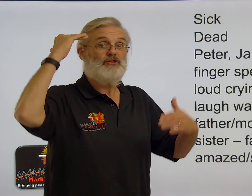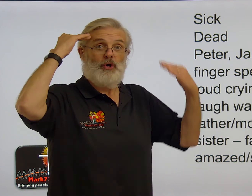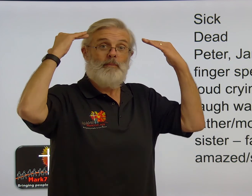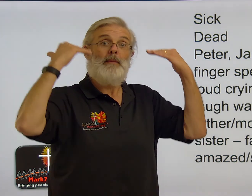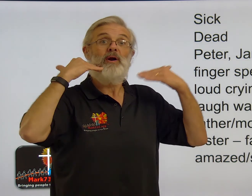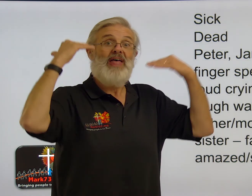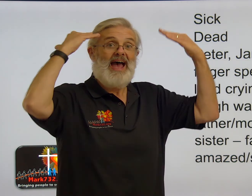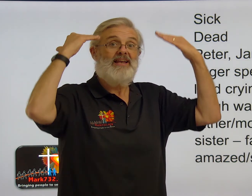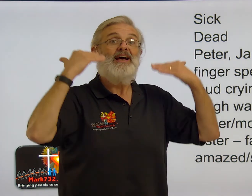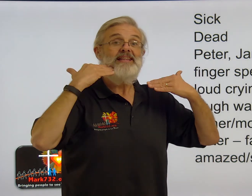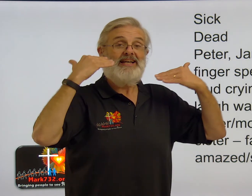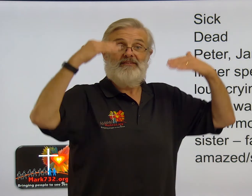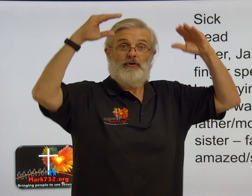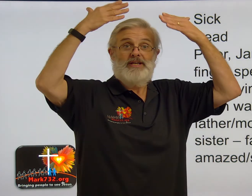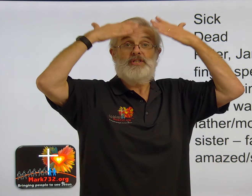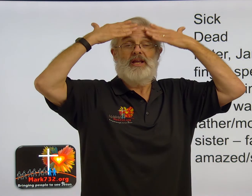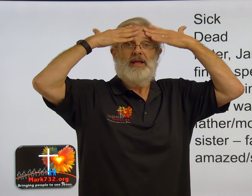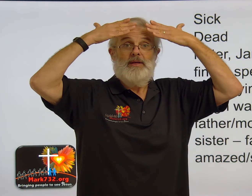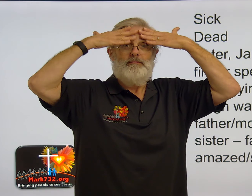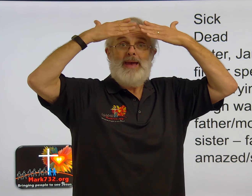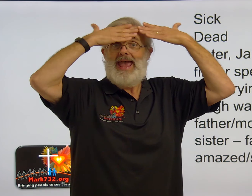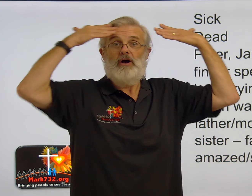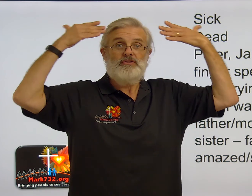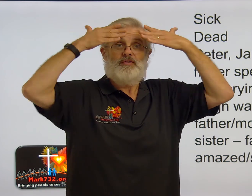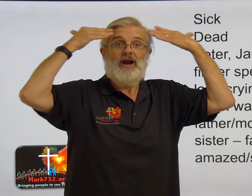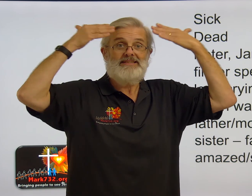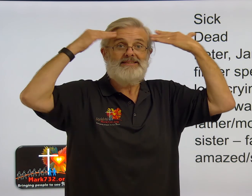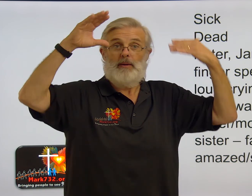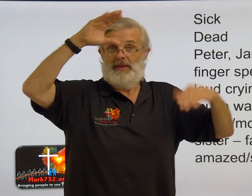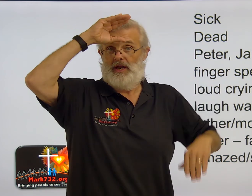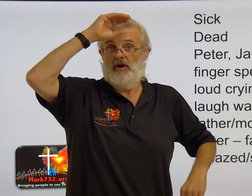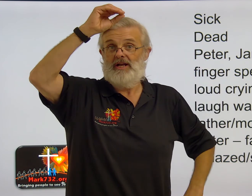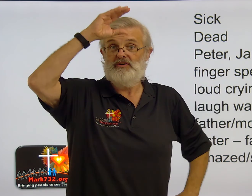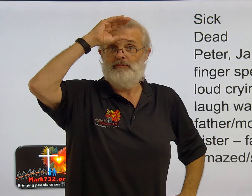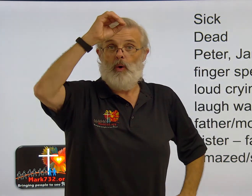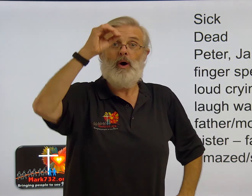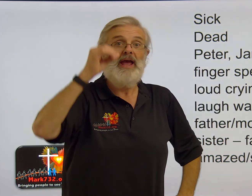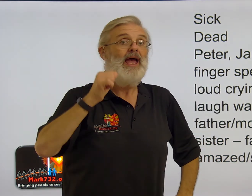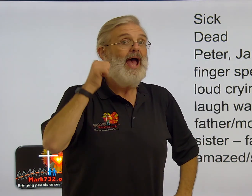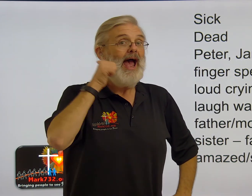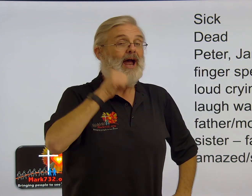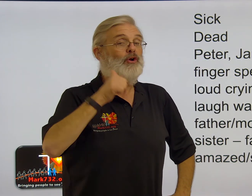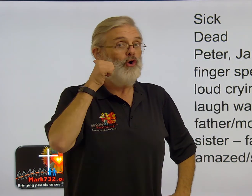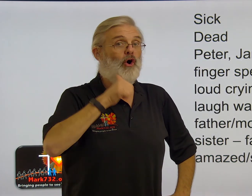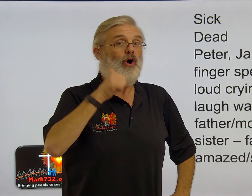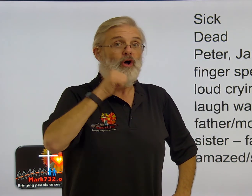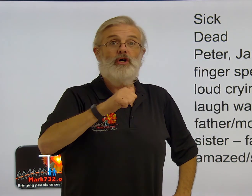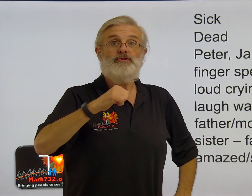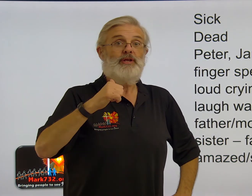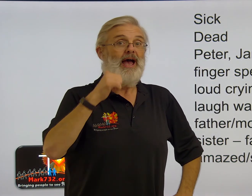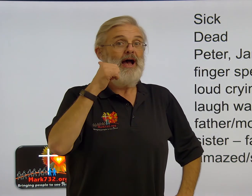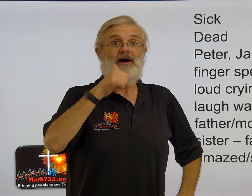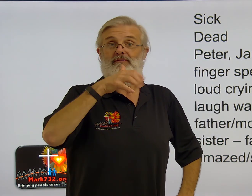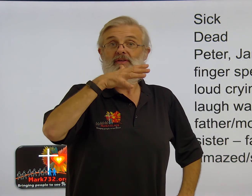remember that differentiating. Males for us is up here because of boy, and girl. So you have the